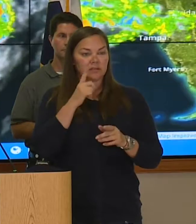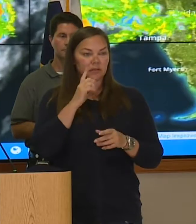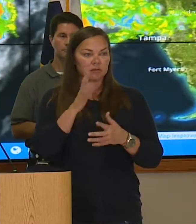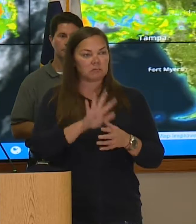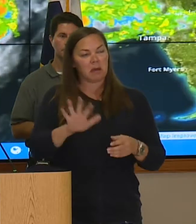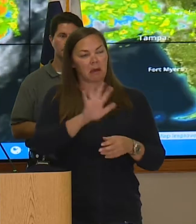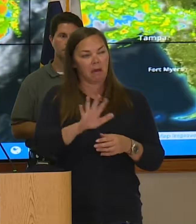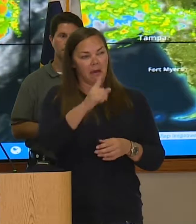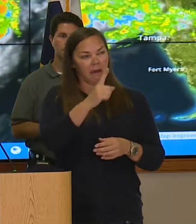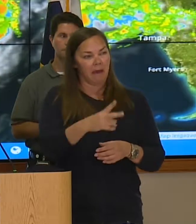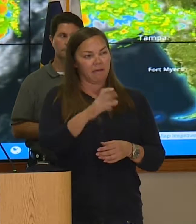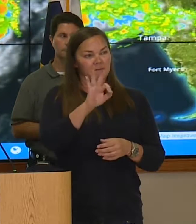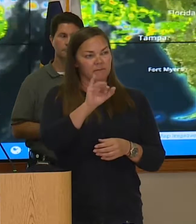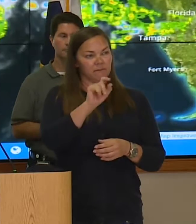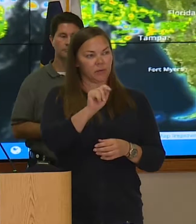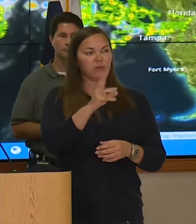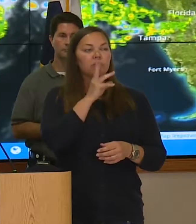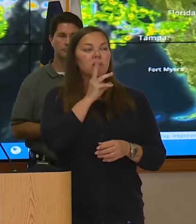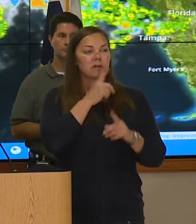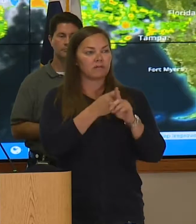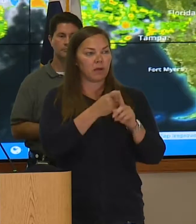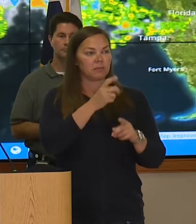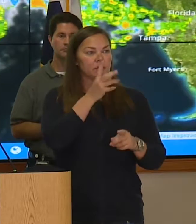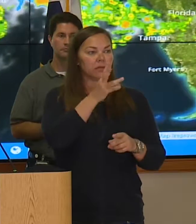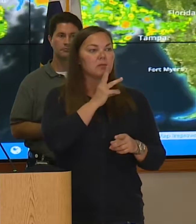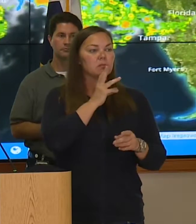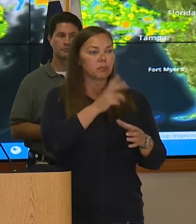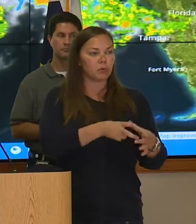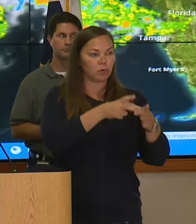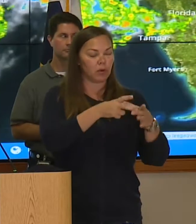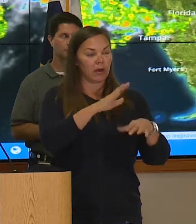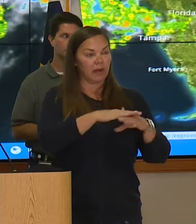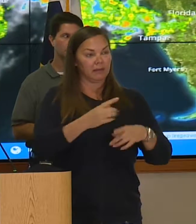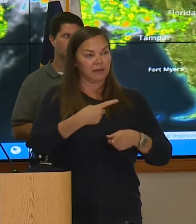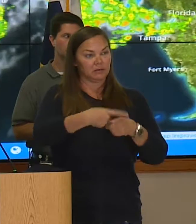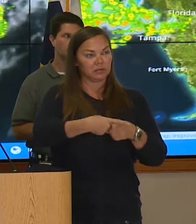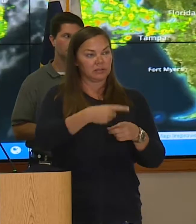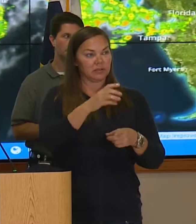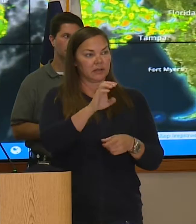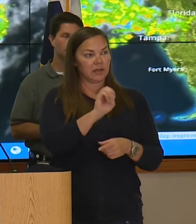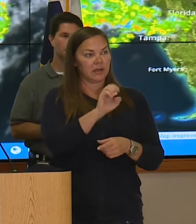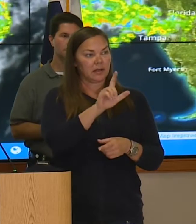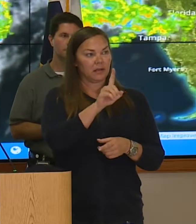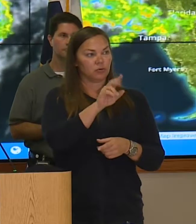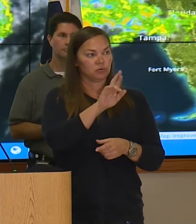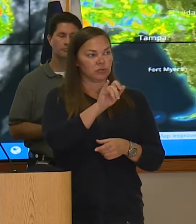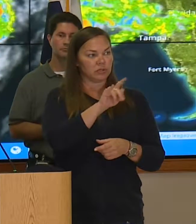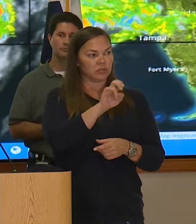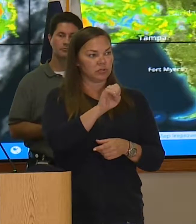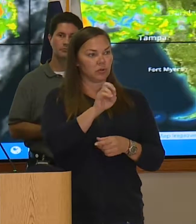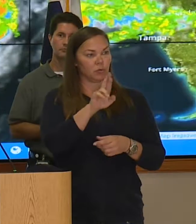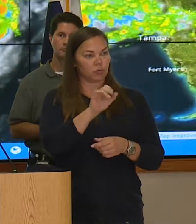a half a foot of water from the pool at the intersection of Eldridge Road and Tanner, which is